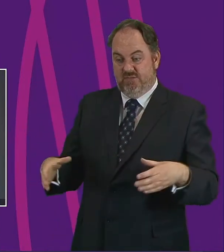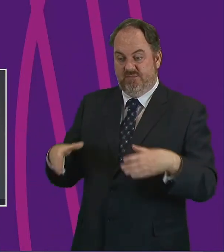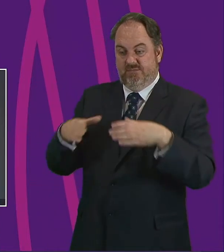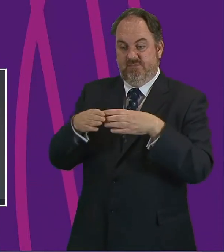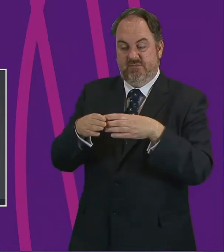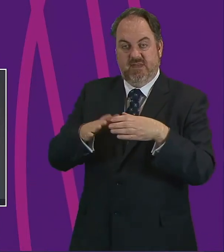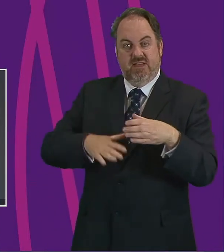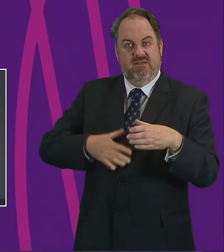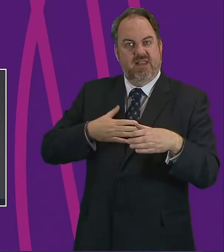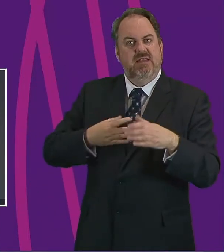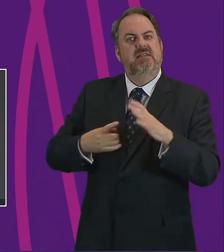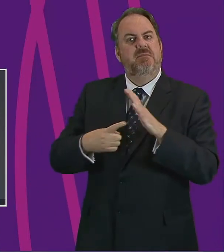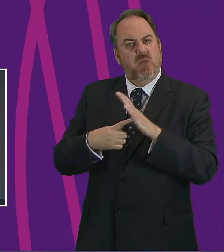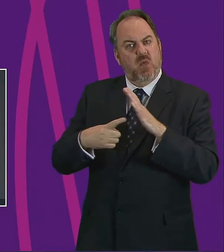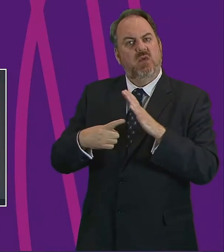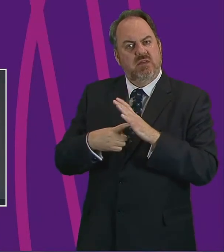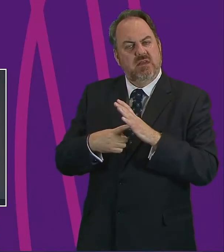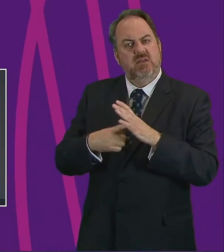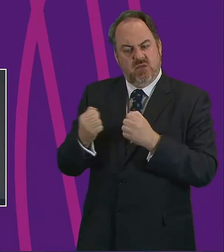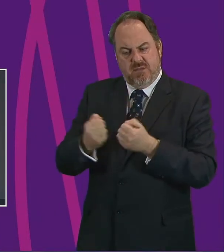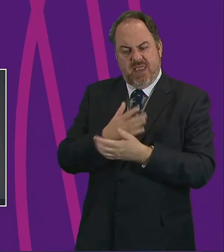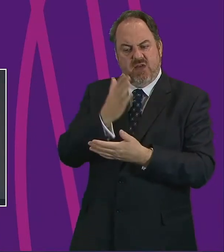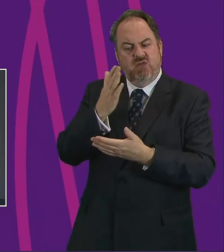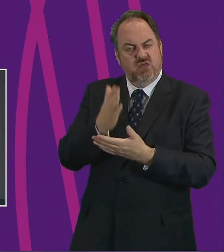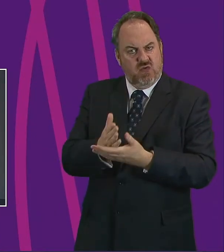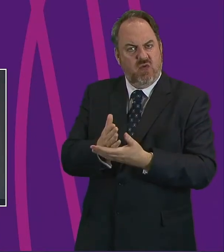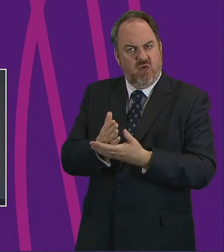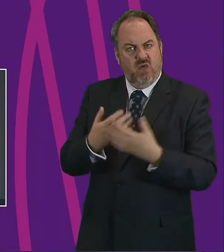having reliable and